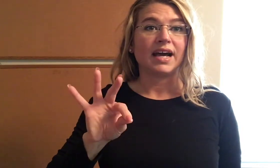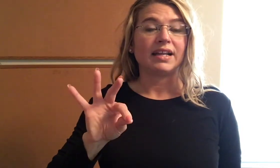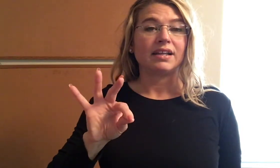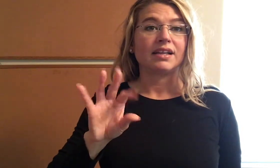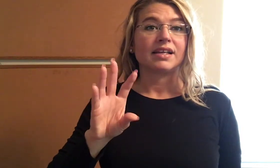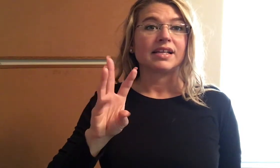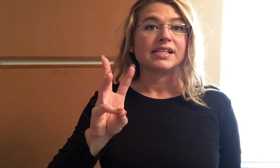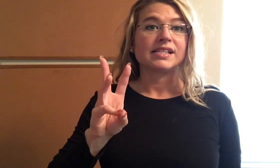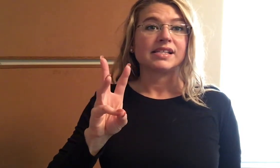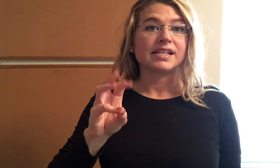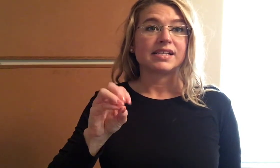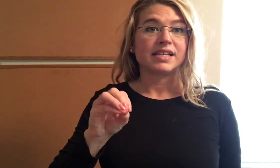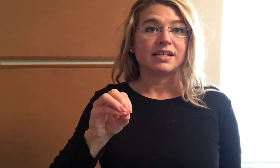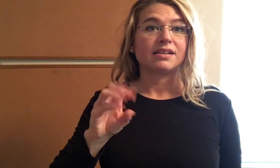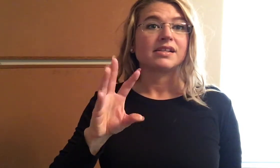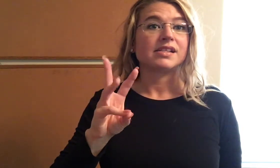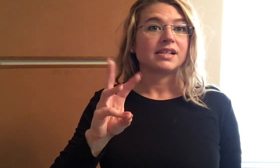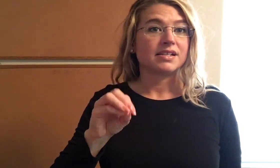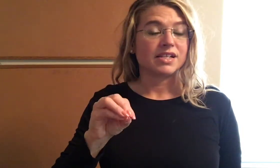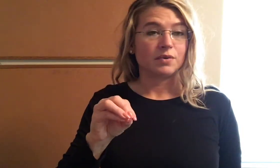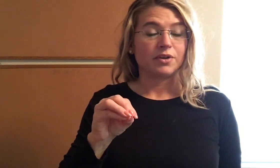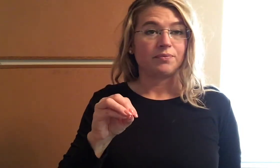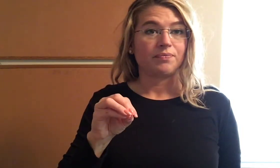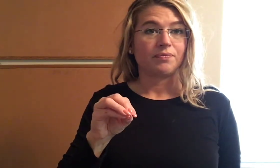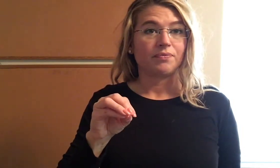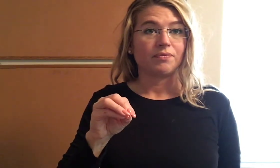59, 60, 60,